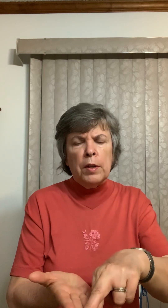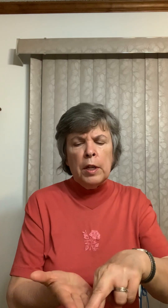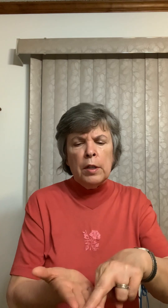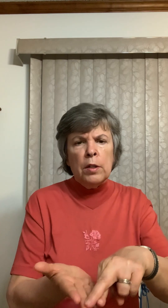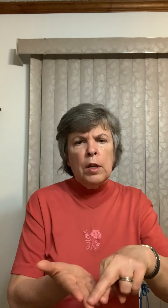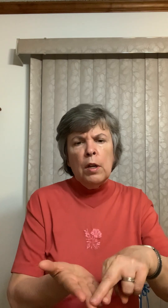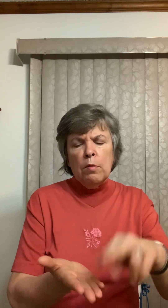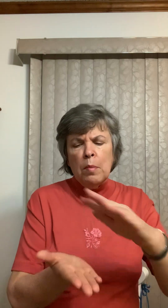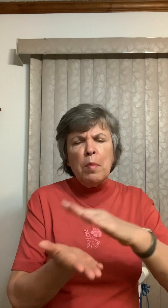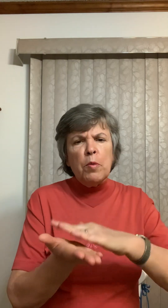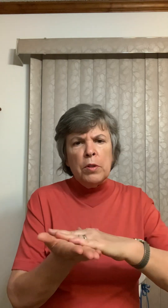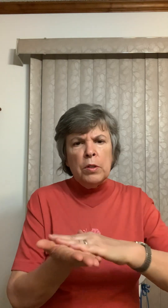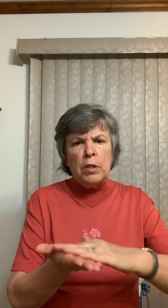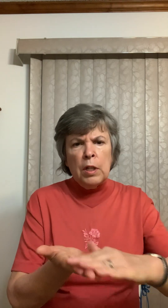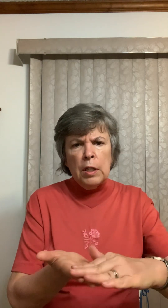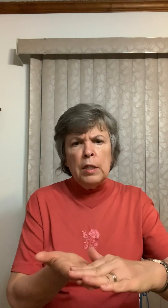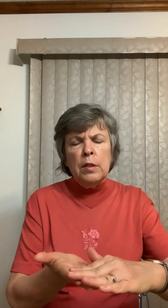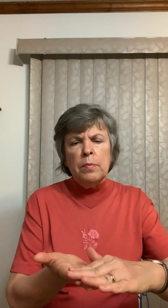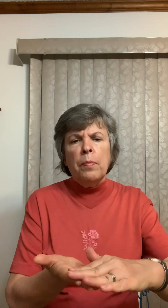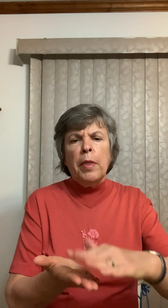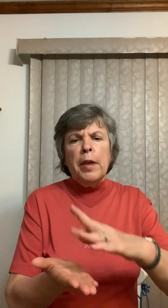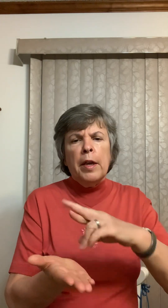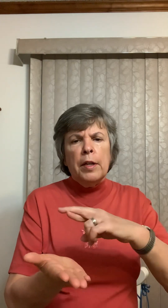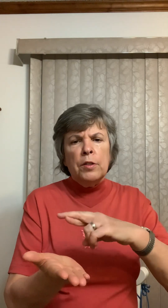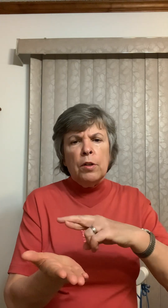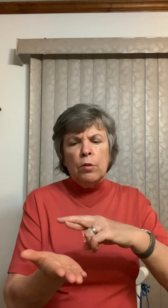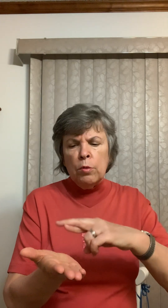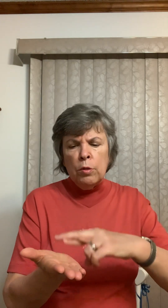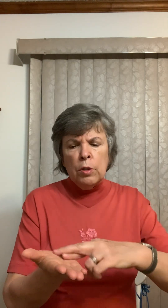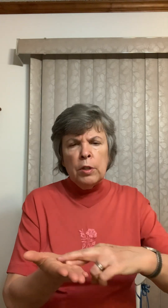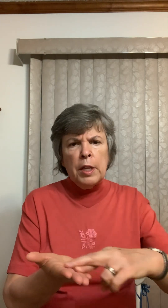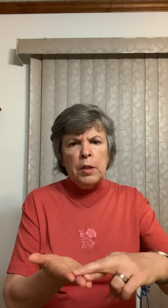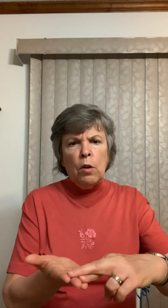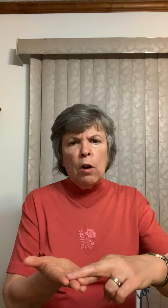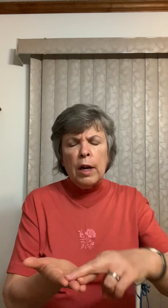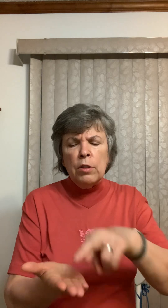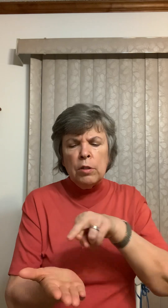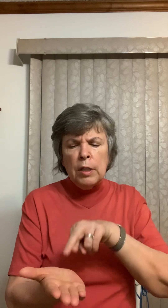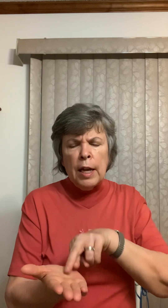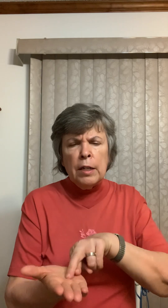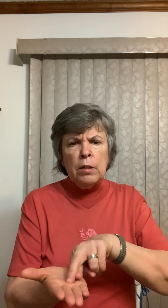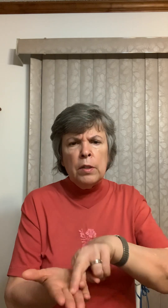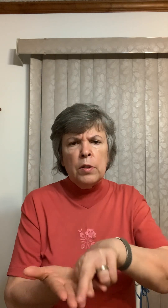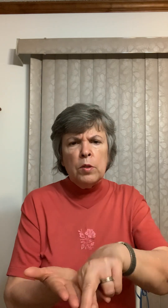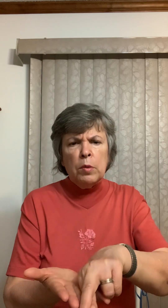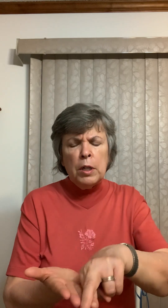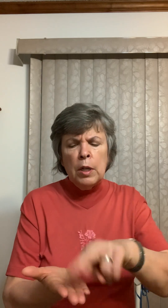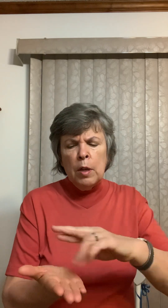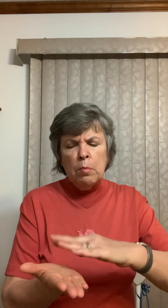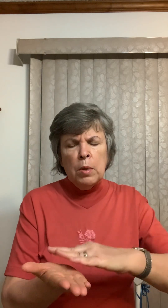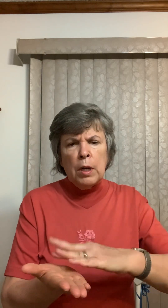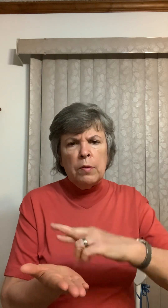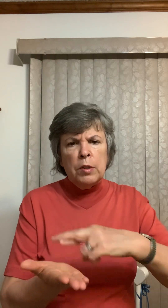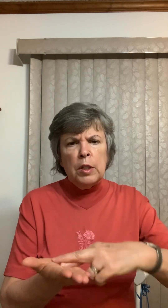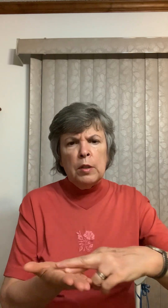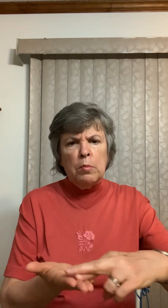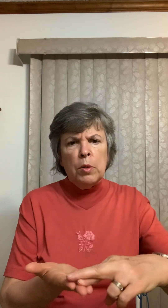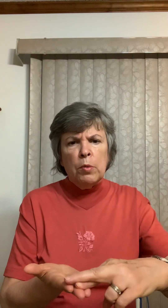hand. Remember, this is clean. And so you can take the R. I usually angle it this way, but I've seen it both